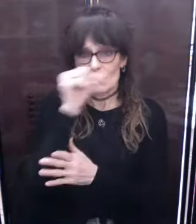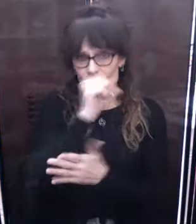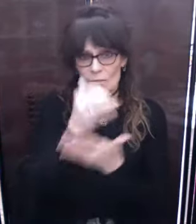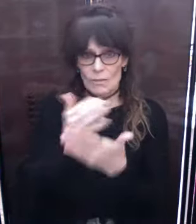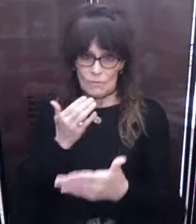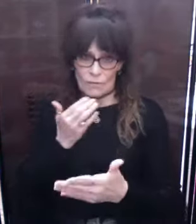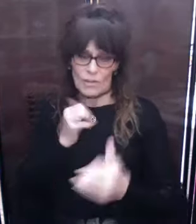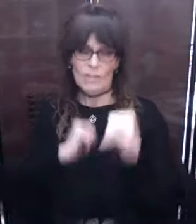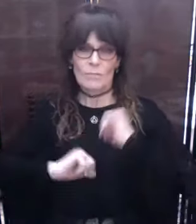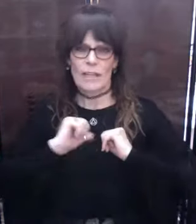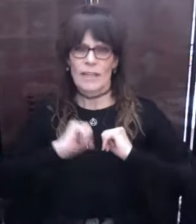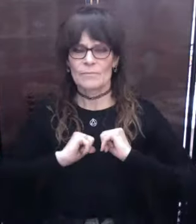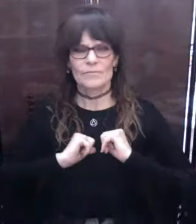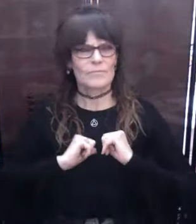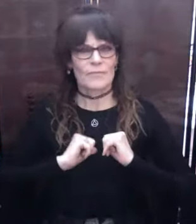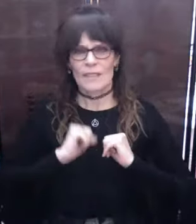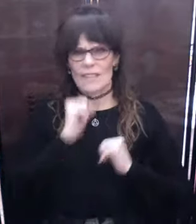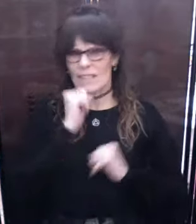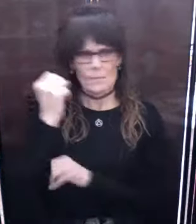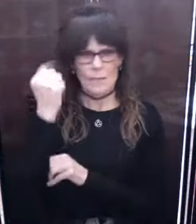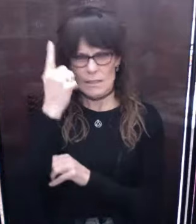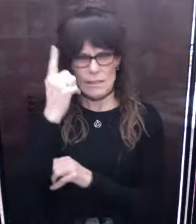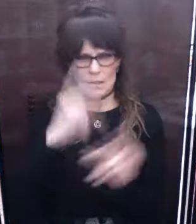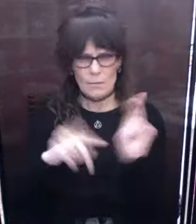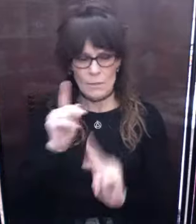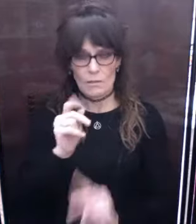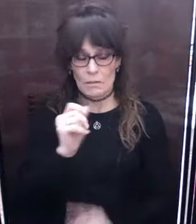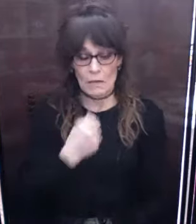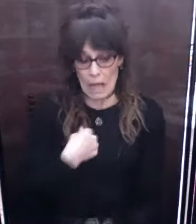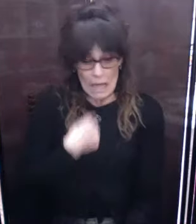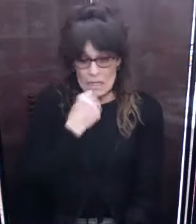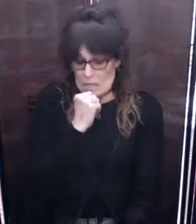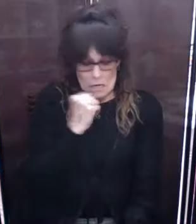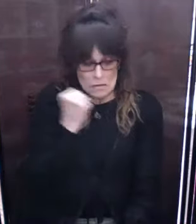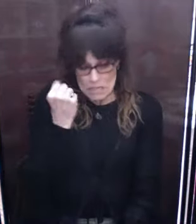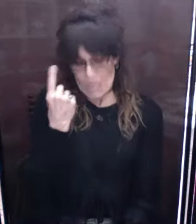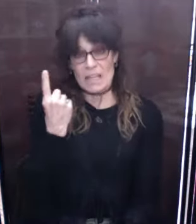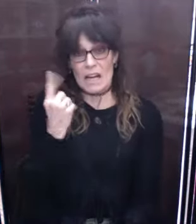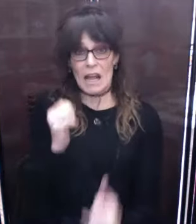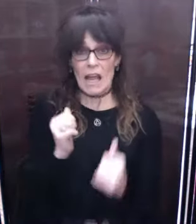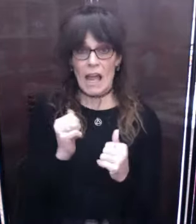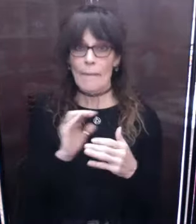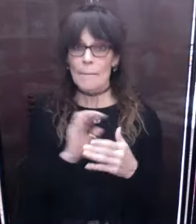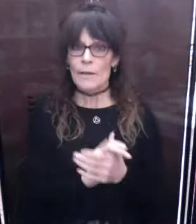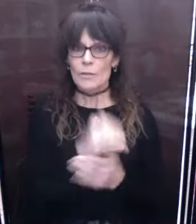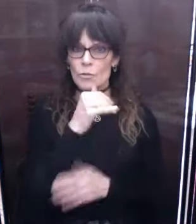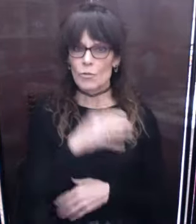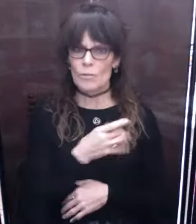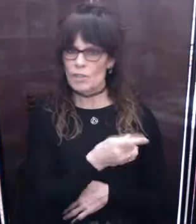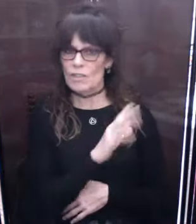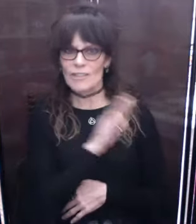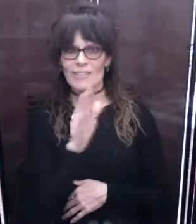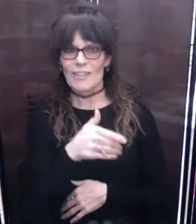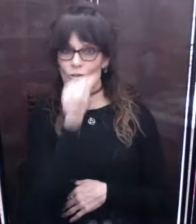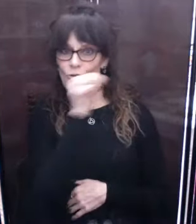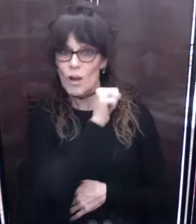that didn't make sense to people, and it didn't make sense to me. How do you I'm married to a woman right now. She's never gotten drunk once that she didn't mean